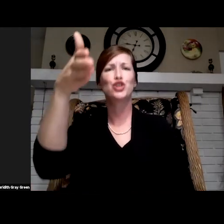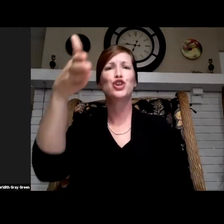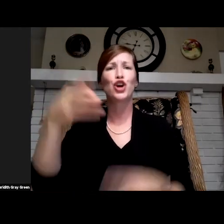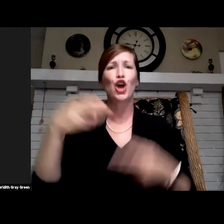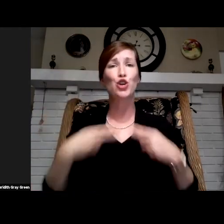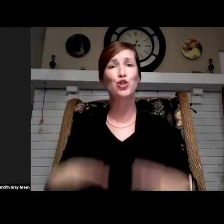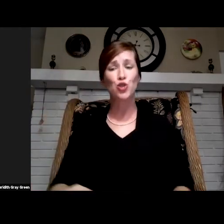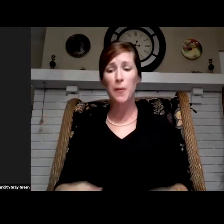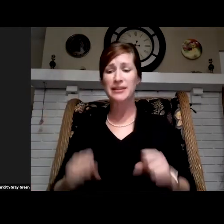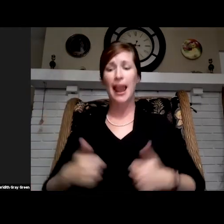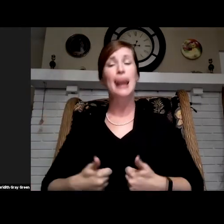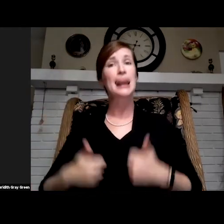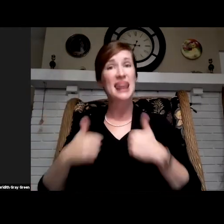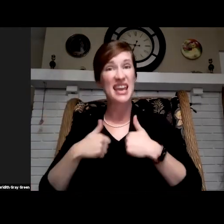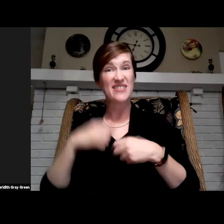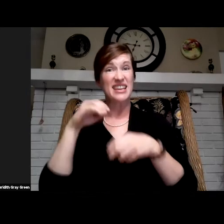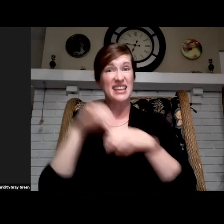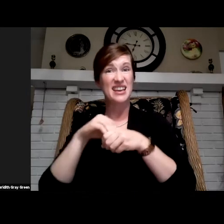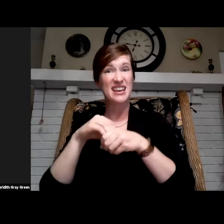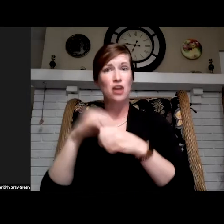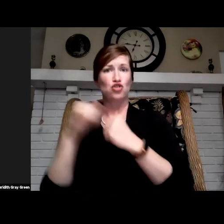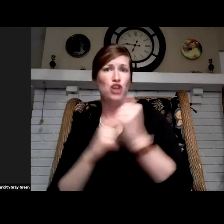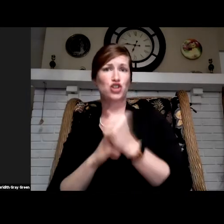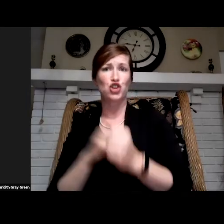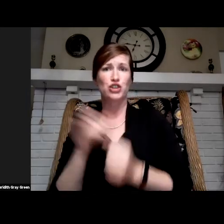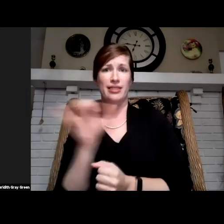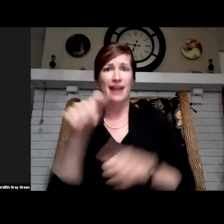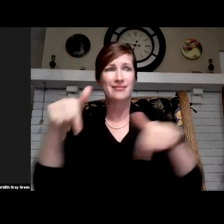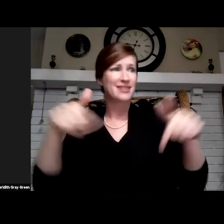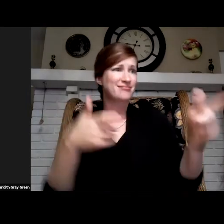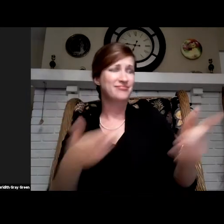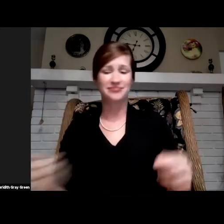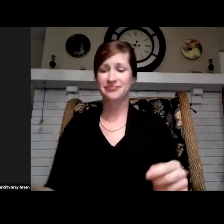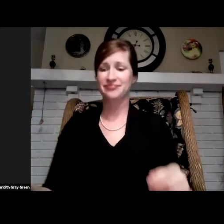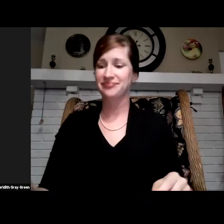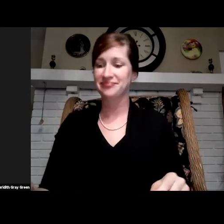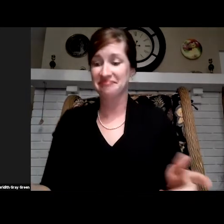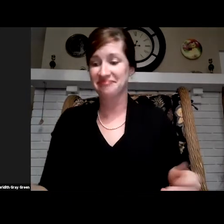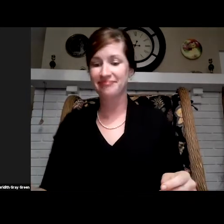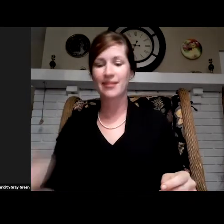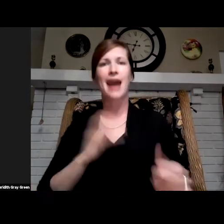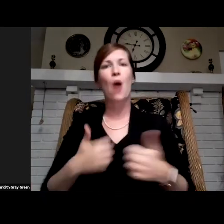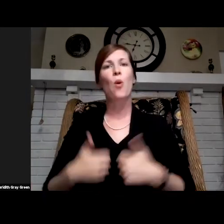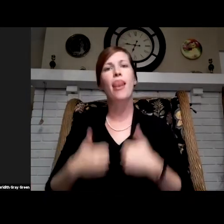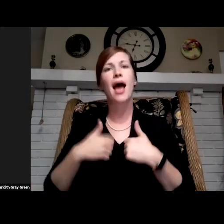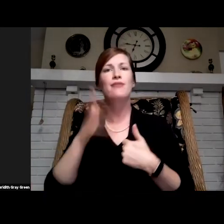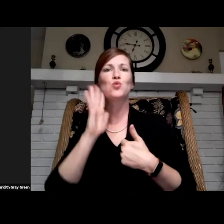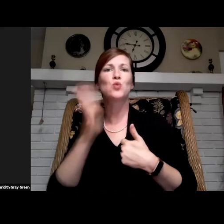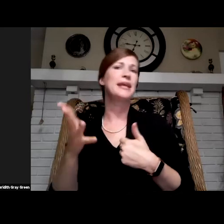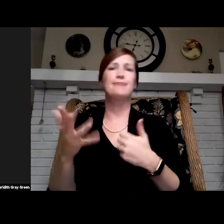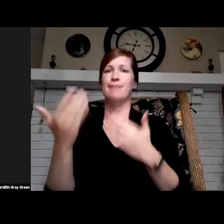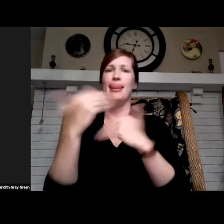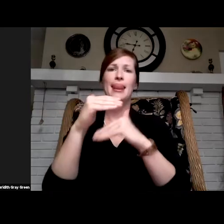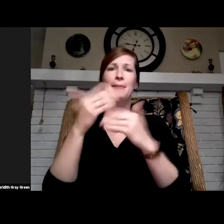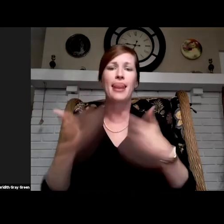The idea is that in the distant future, humans would live in structures like these. And